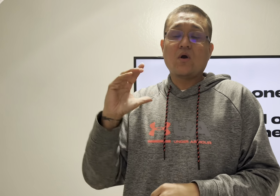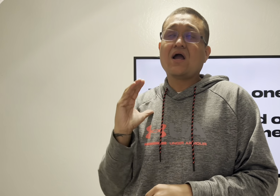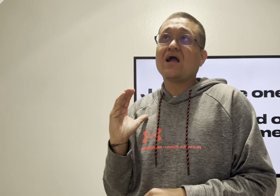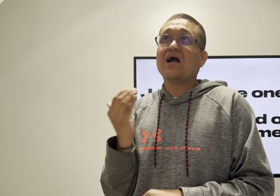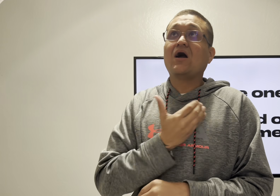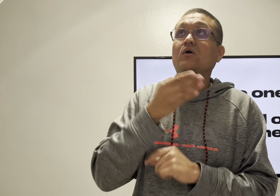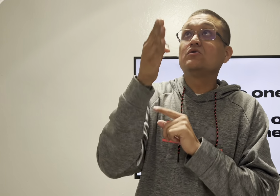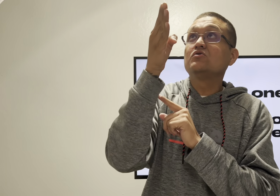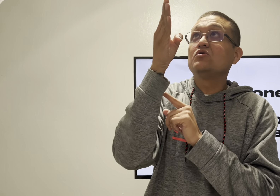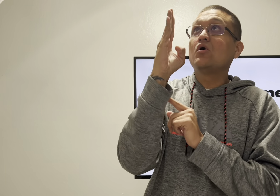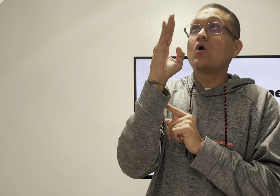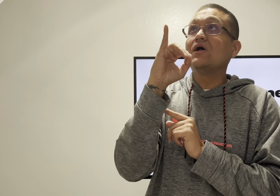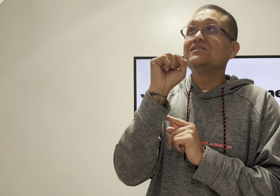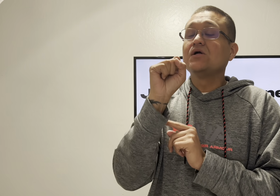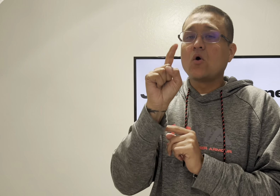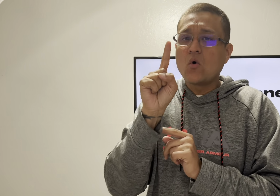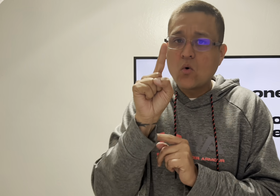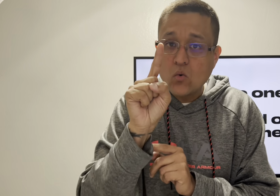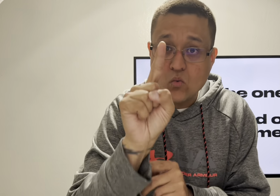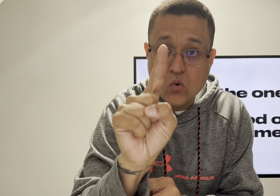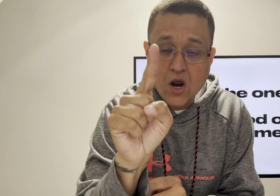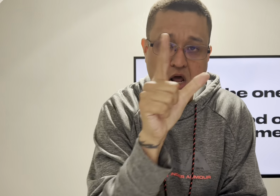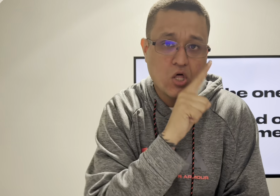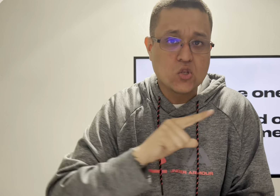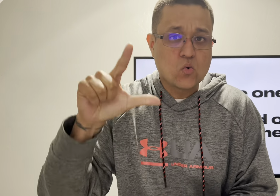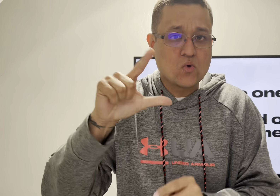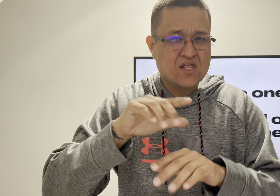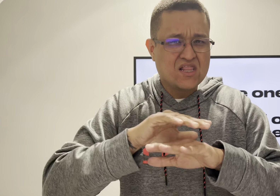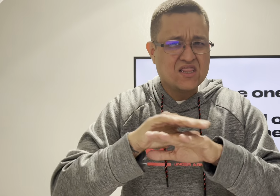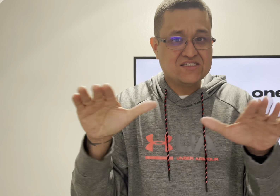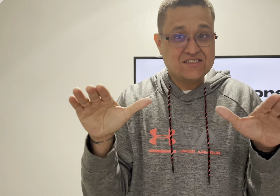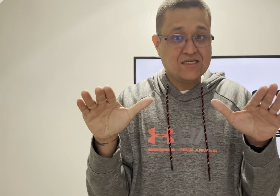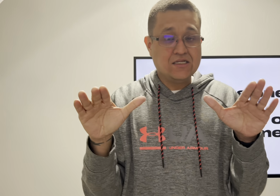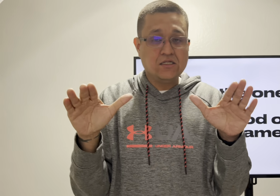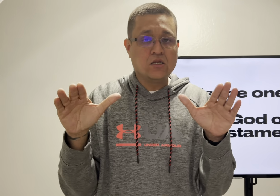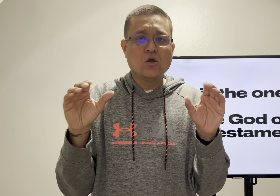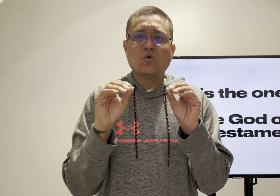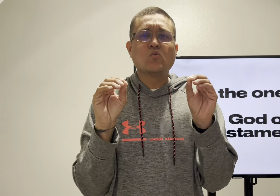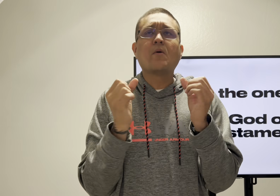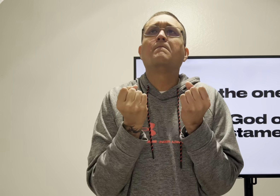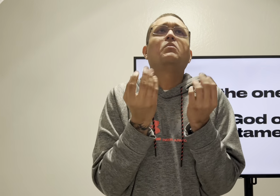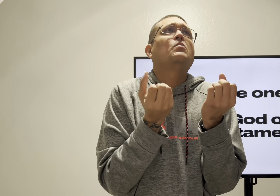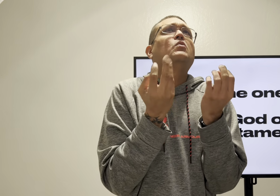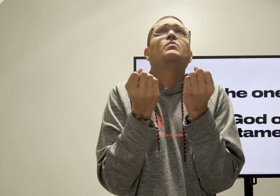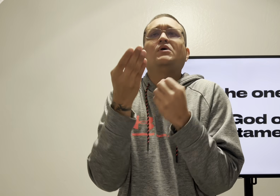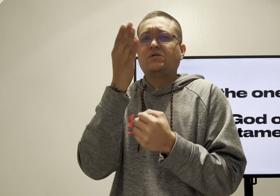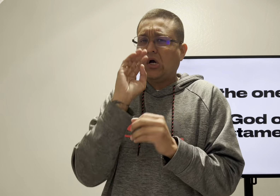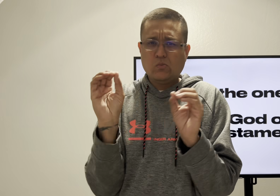Israel knew there was one God. That's why we have the verse, Hear, O Israel, the Lord our God is one